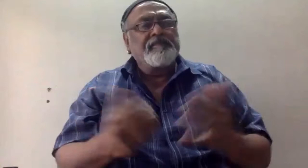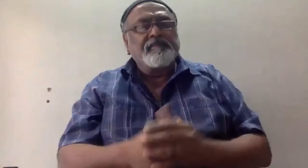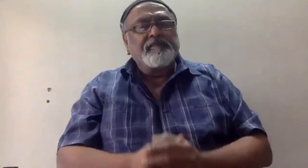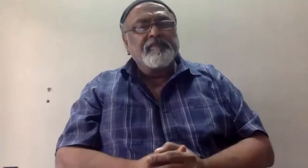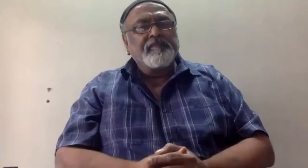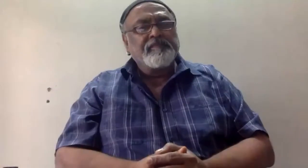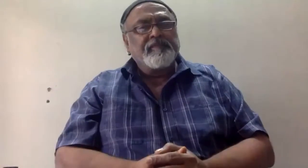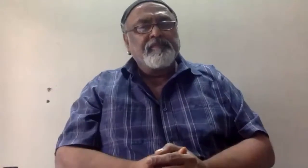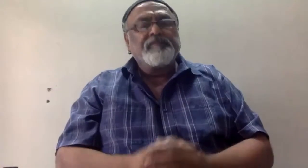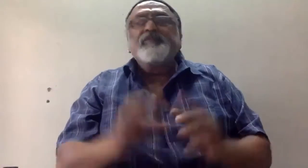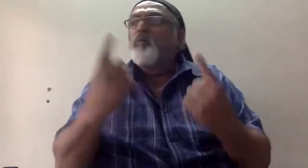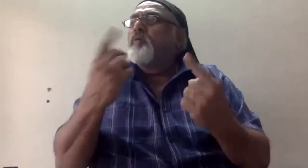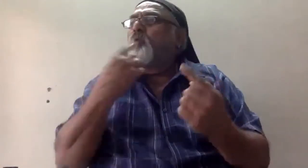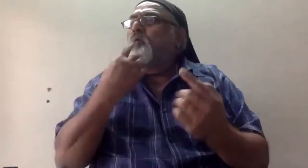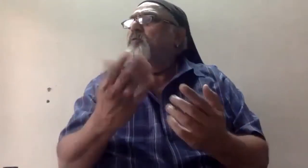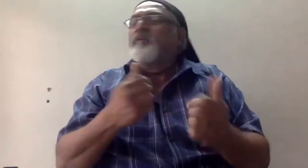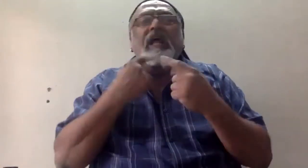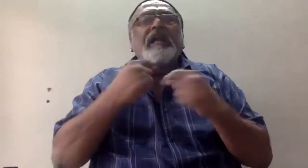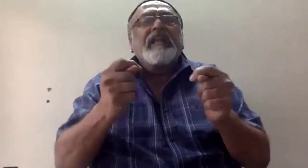Somebody want to make an attempt? Just one liner?